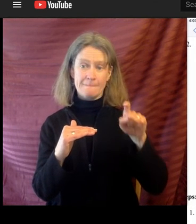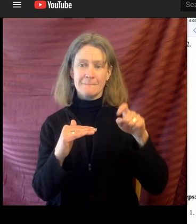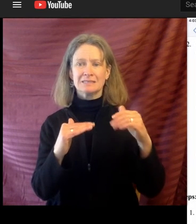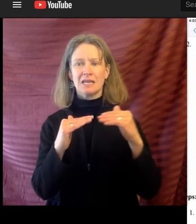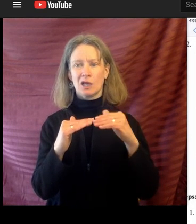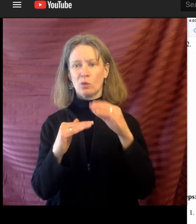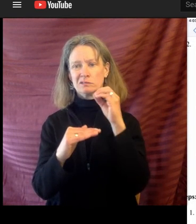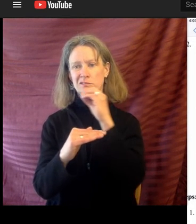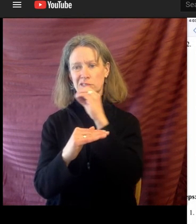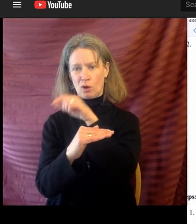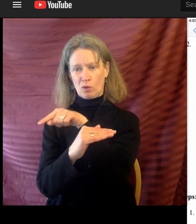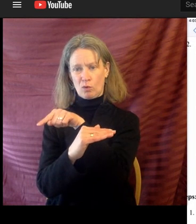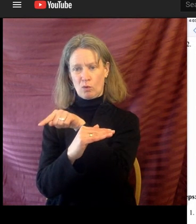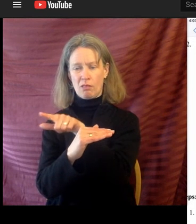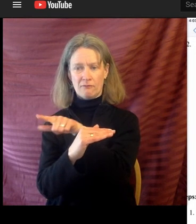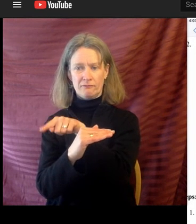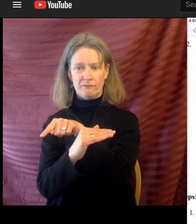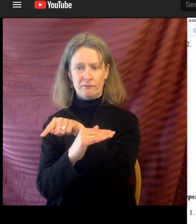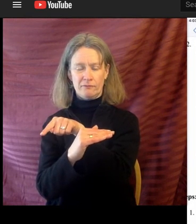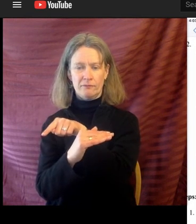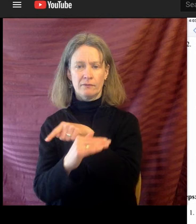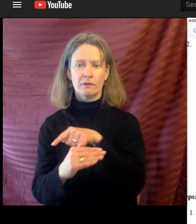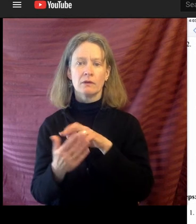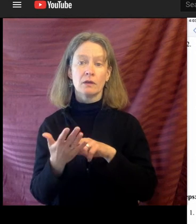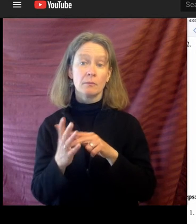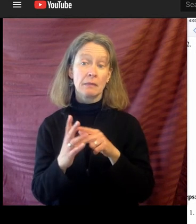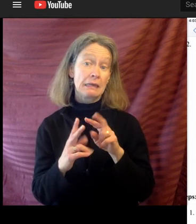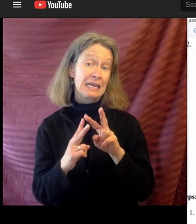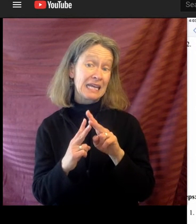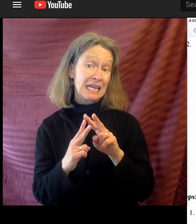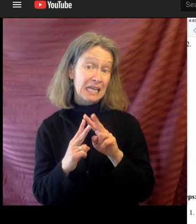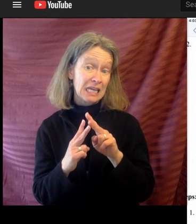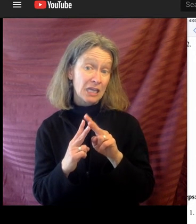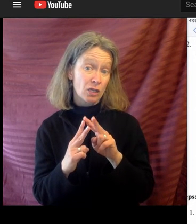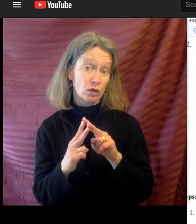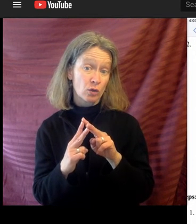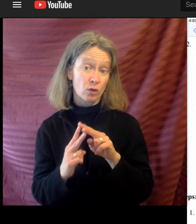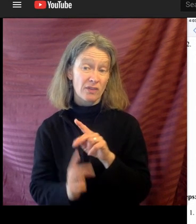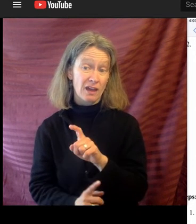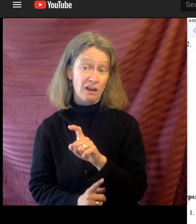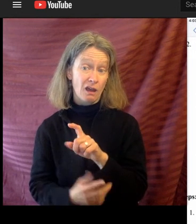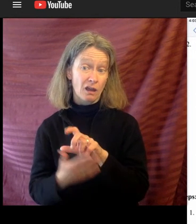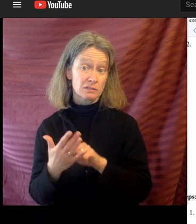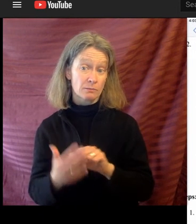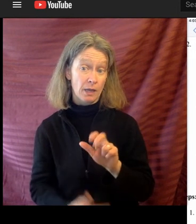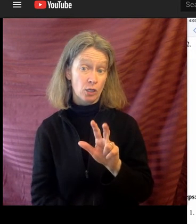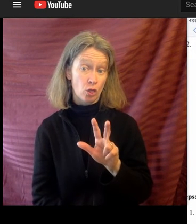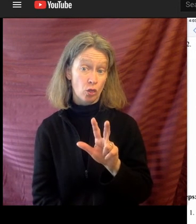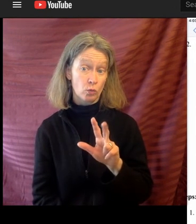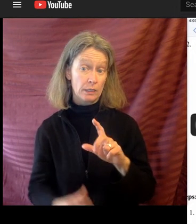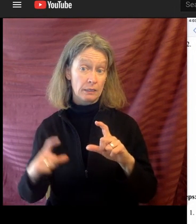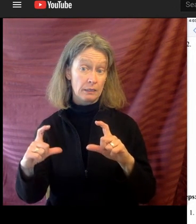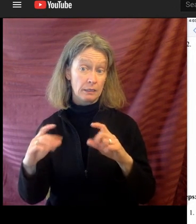So either we would need the x minus 3 to be 0.